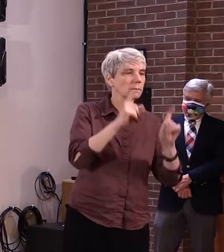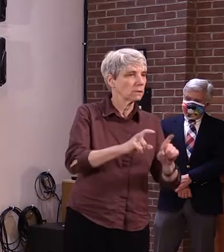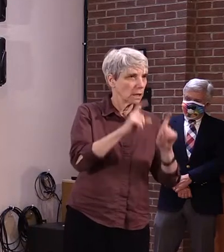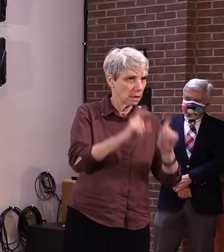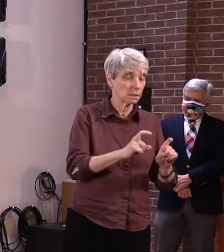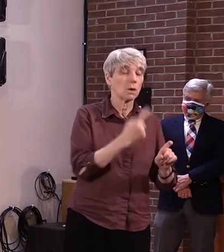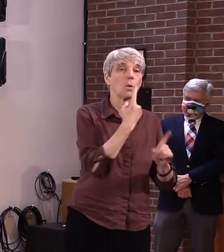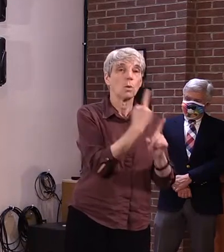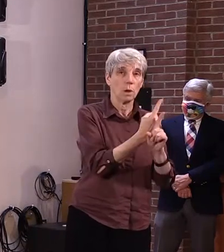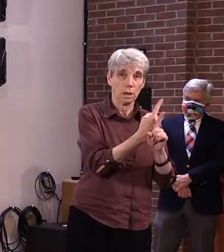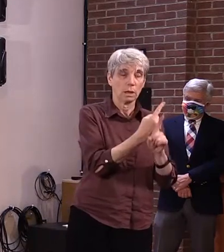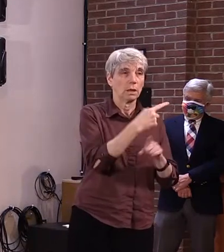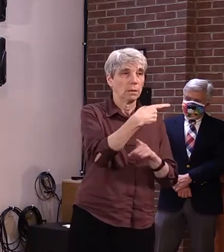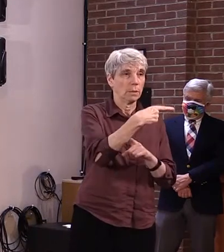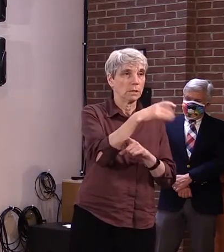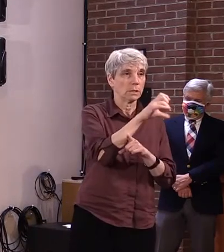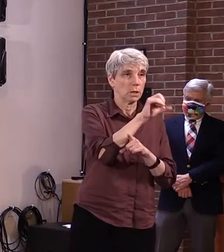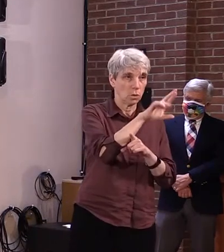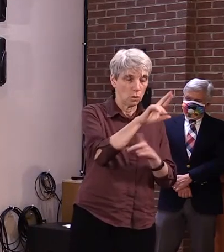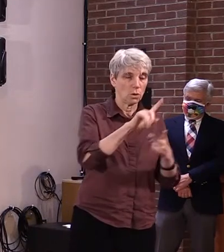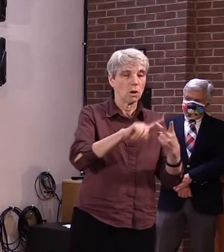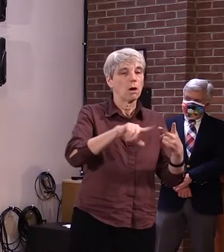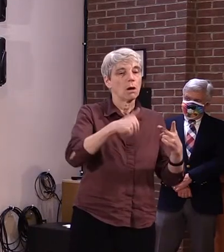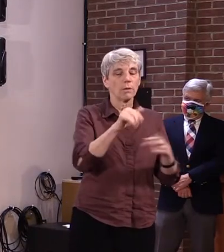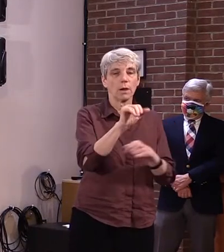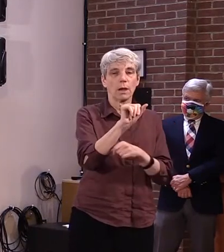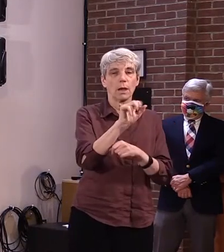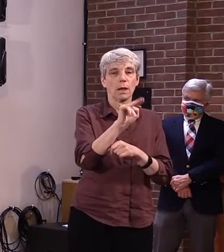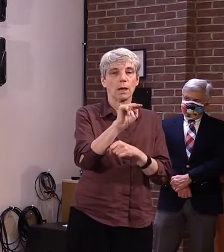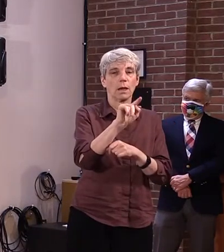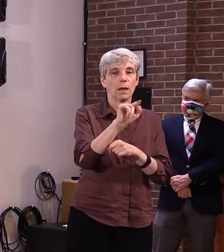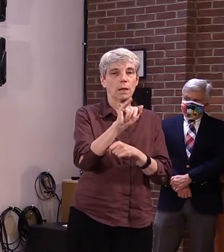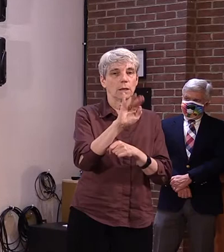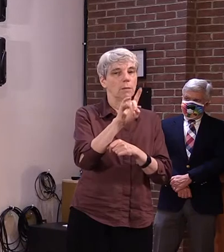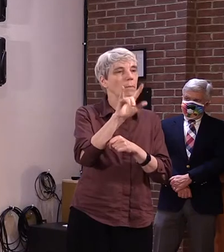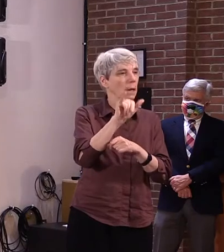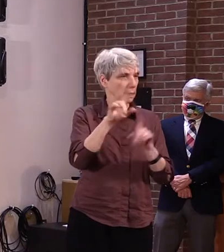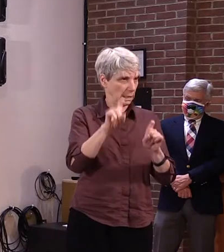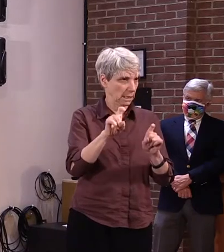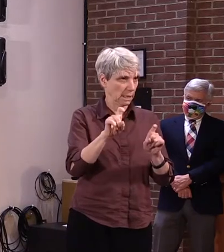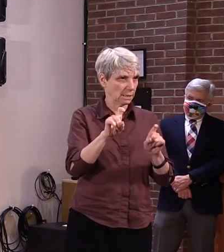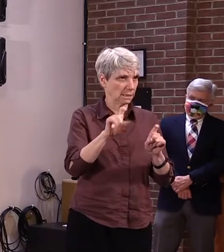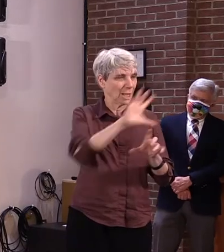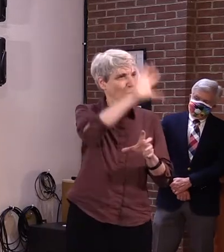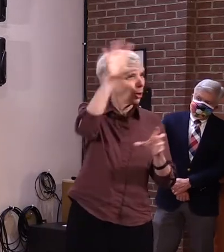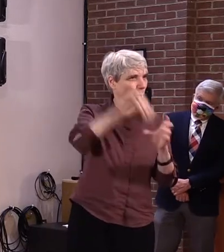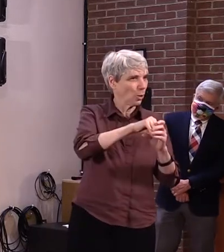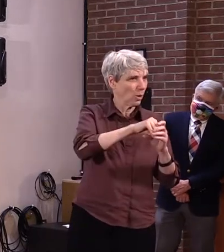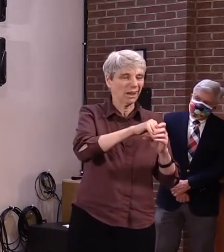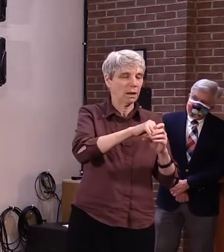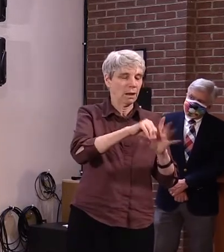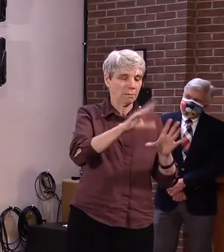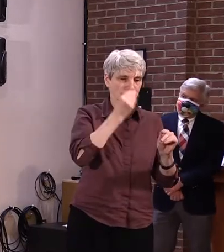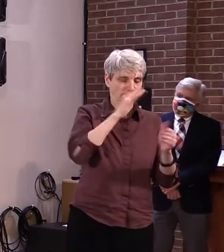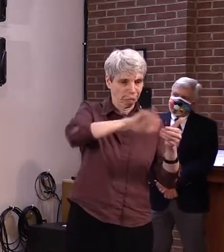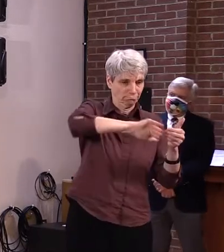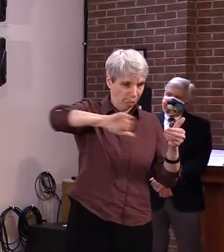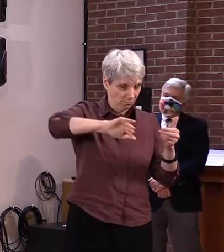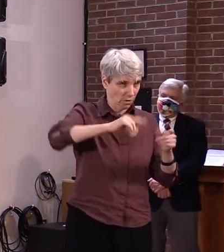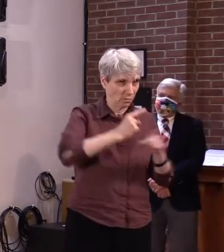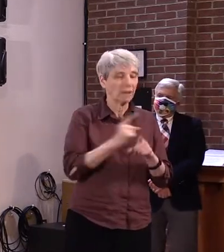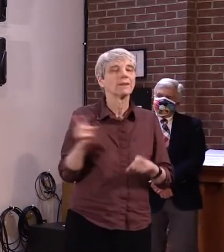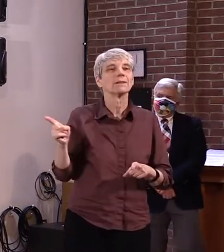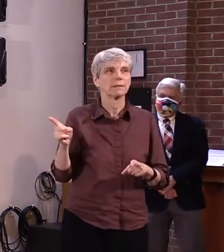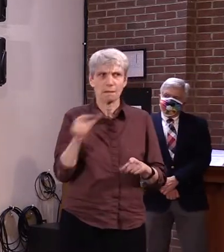to clarify, antibody tests are still not included in this data, correct? That's correct. Yeah, that was a number of months ago,